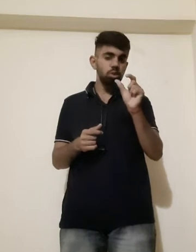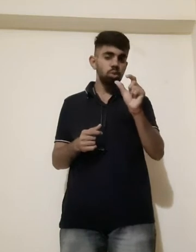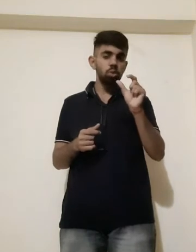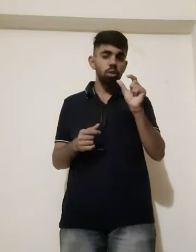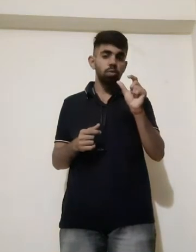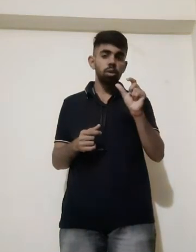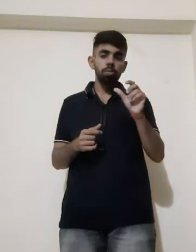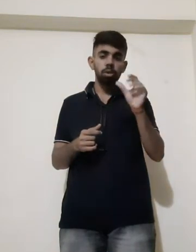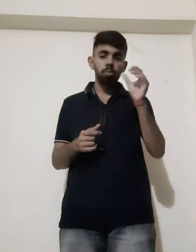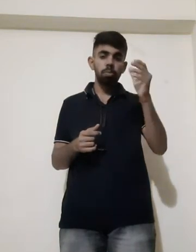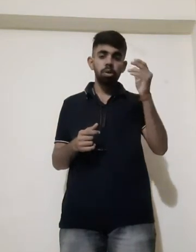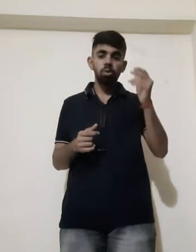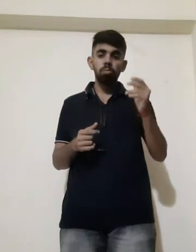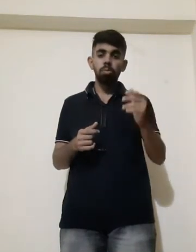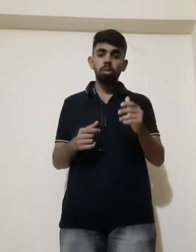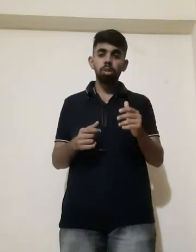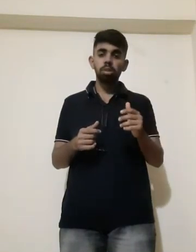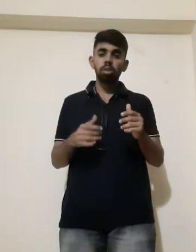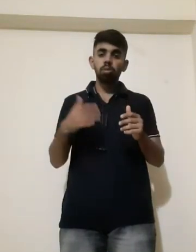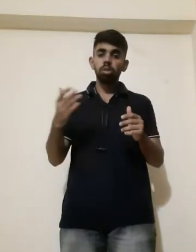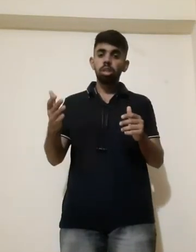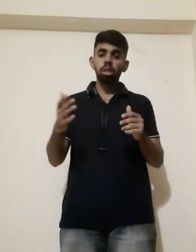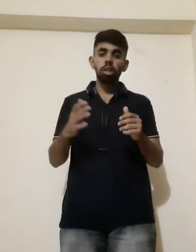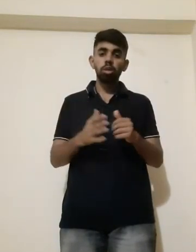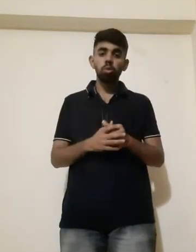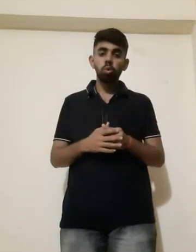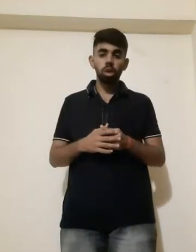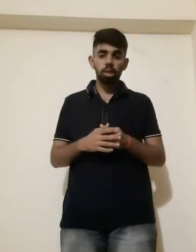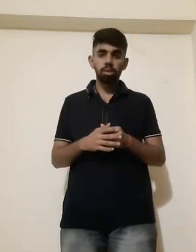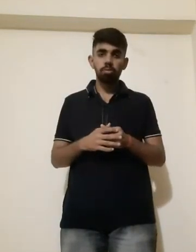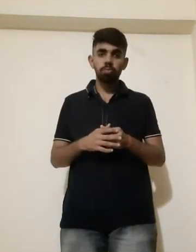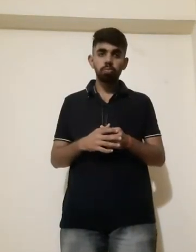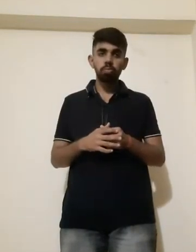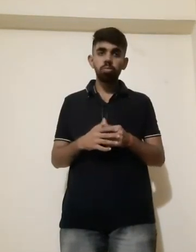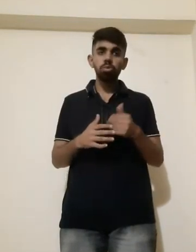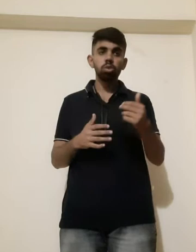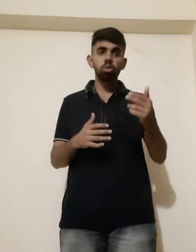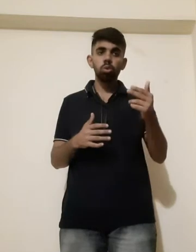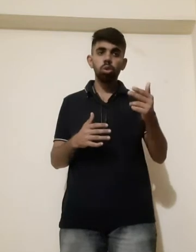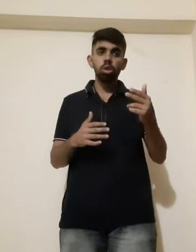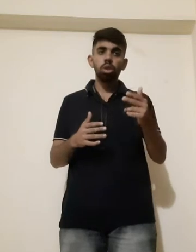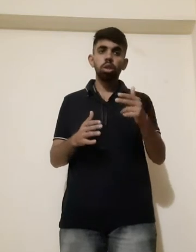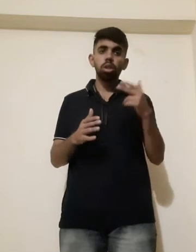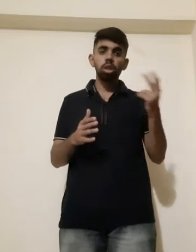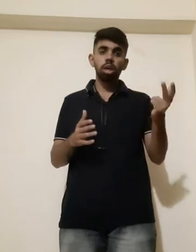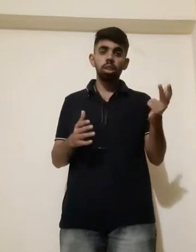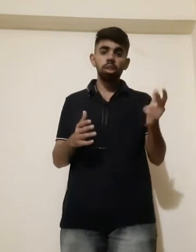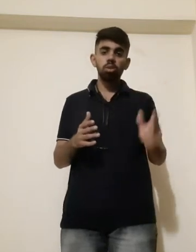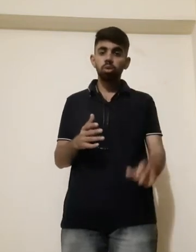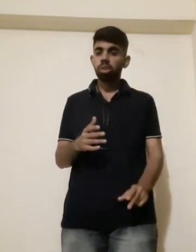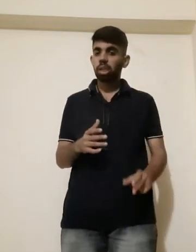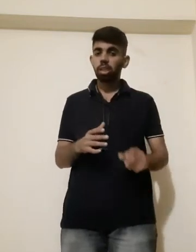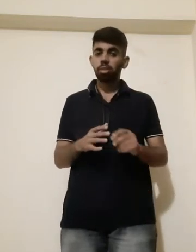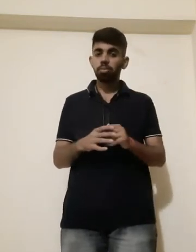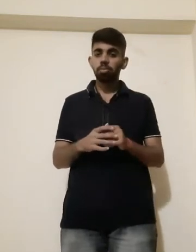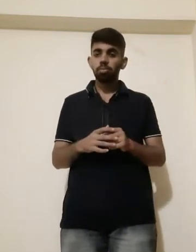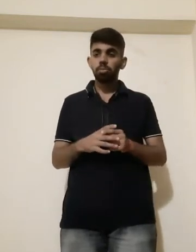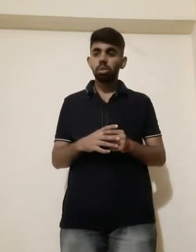used to refer the particular members which are related to class. So the other is non-static.